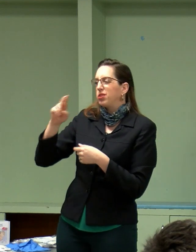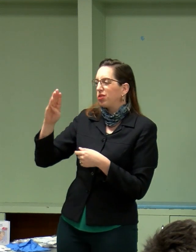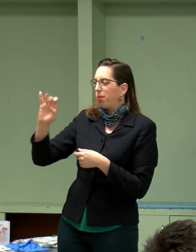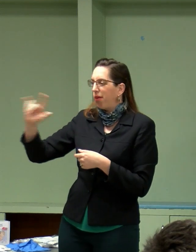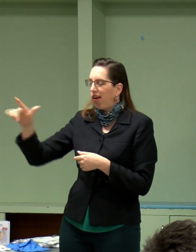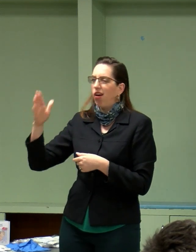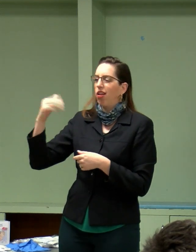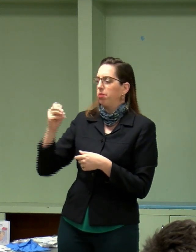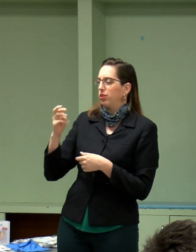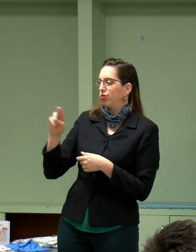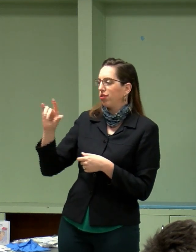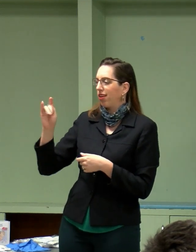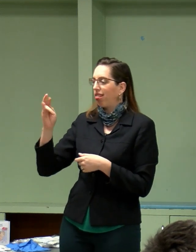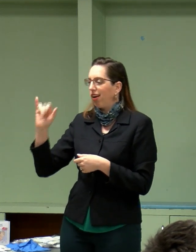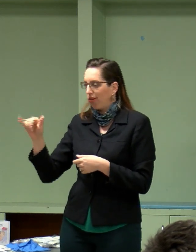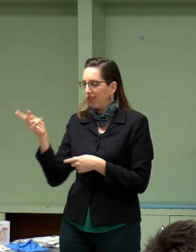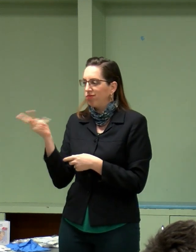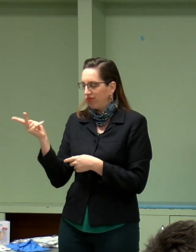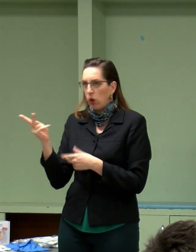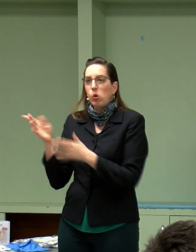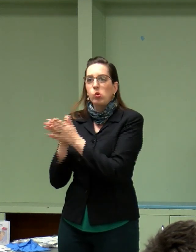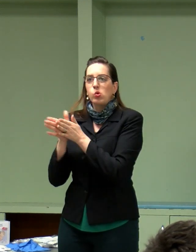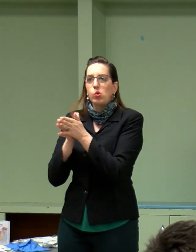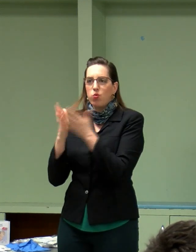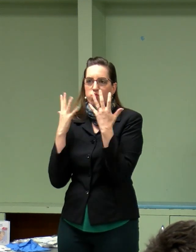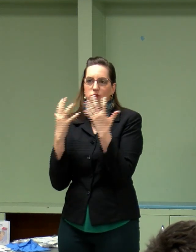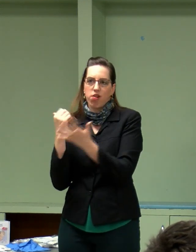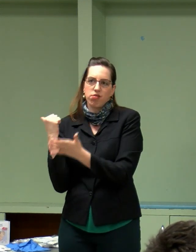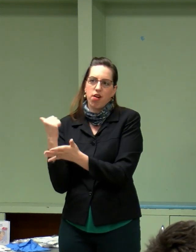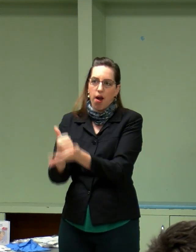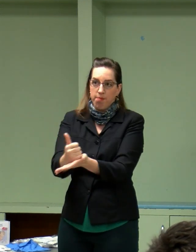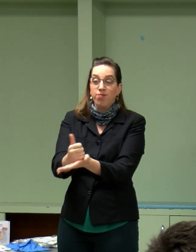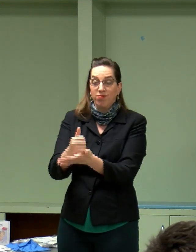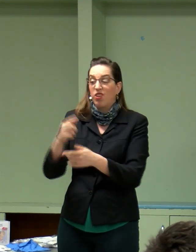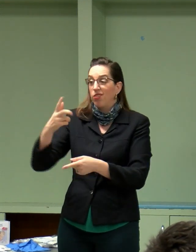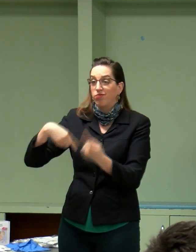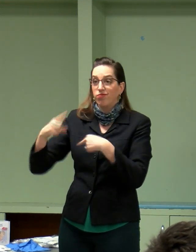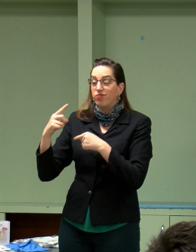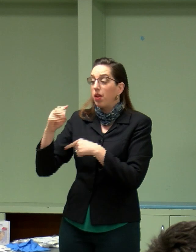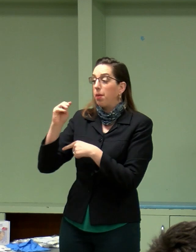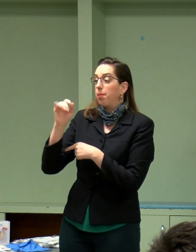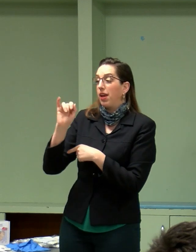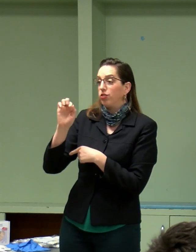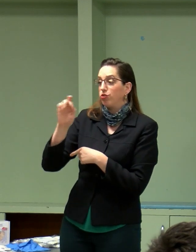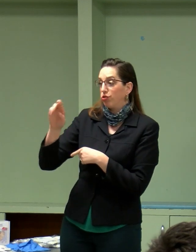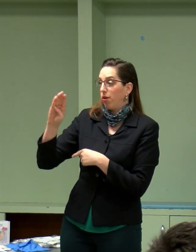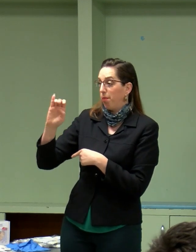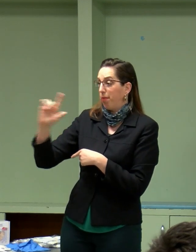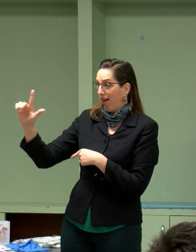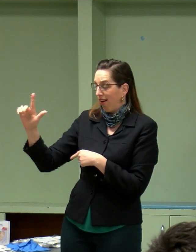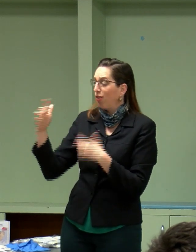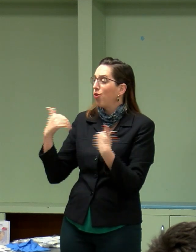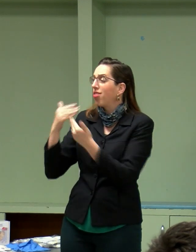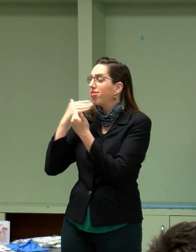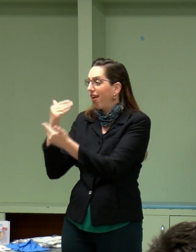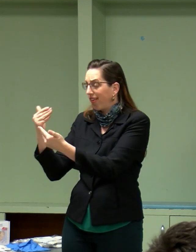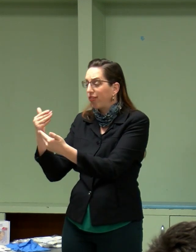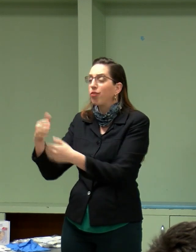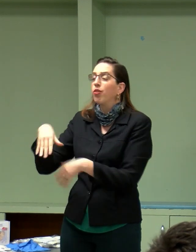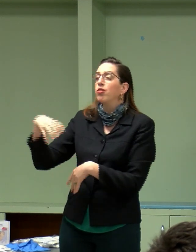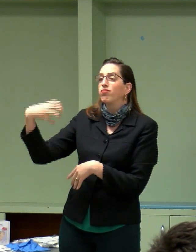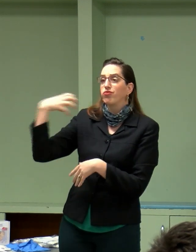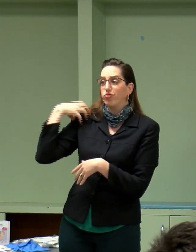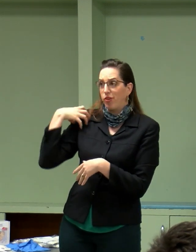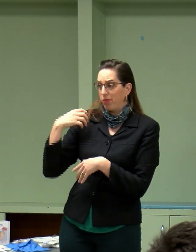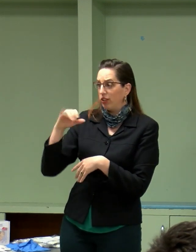not just interested, but they were eager to help. So let me just say from the very beginning, Major Bell, thank you. To the